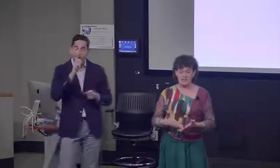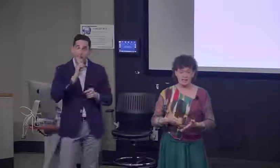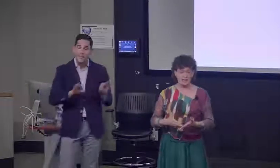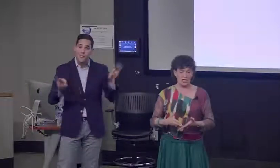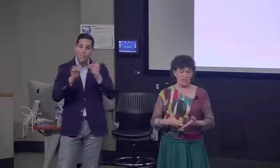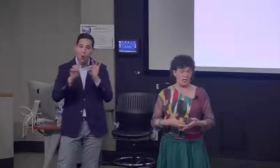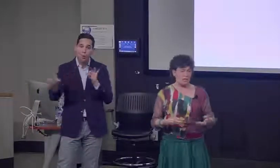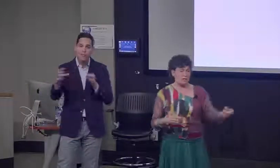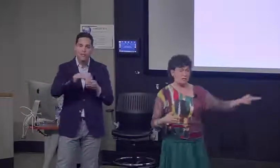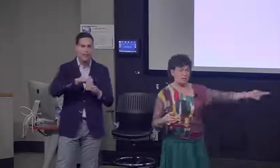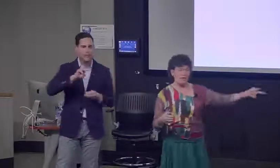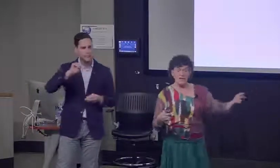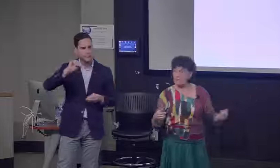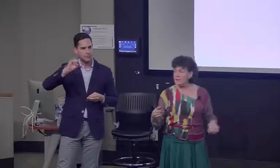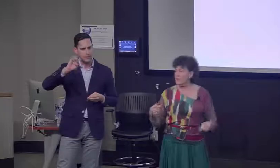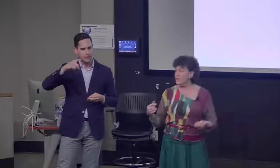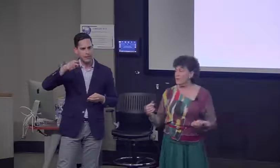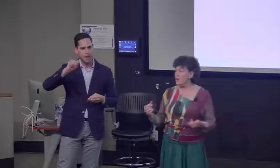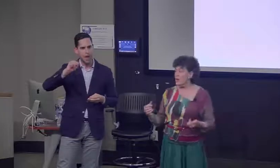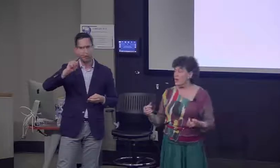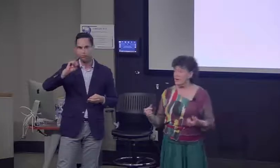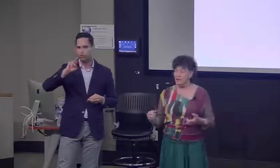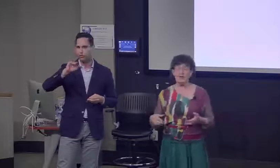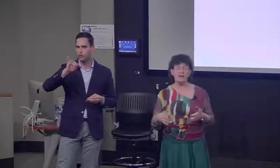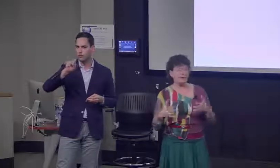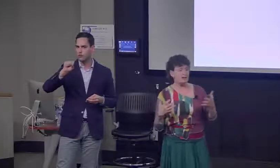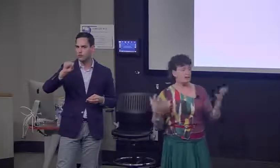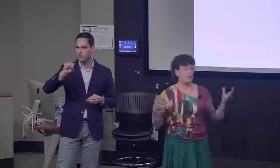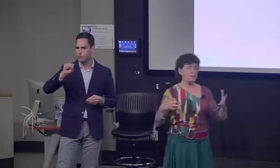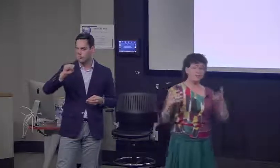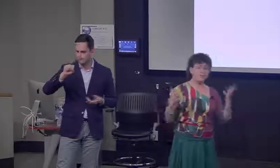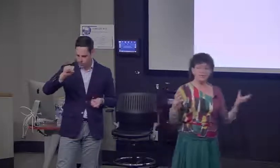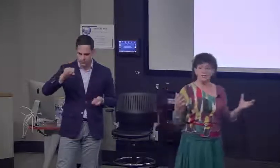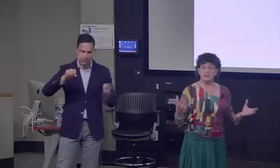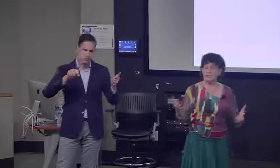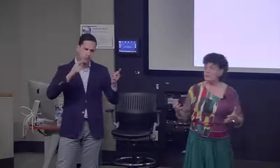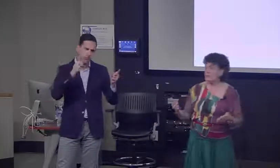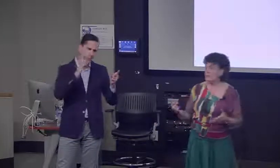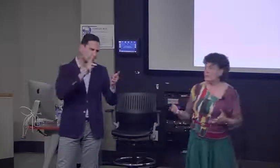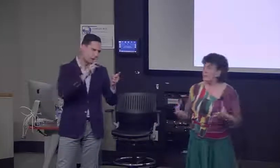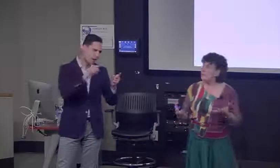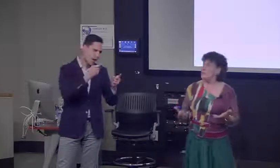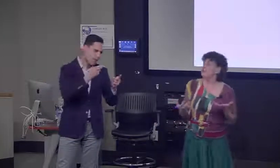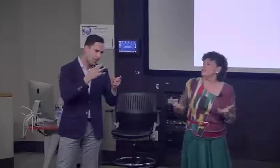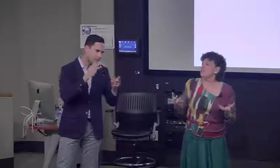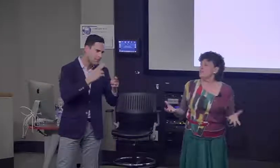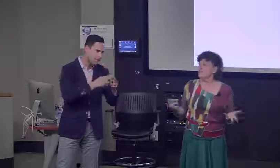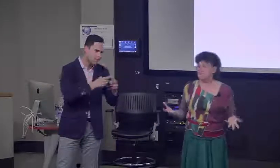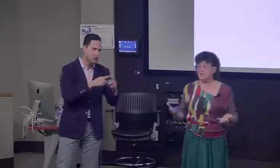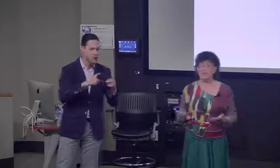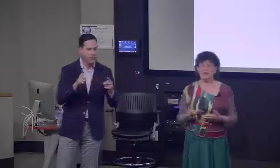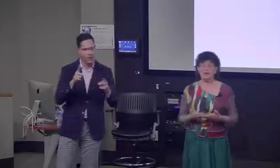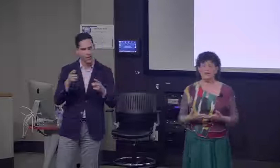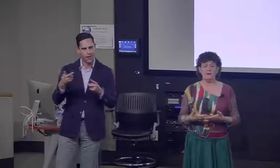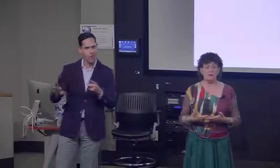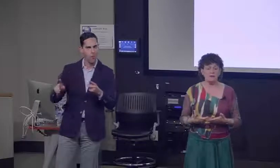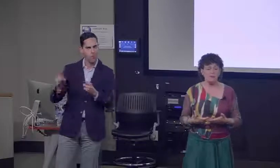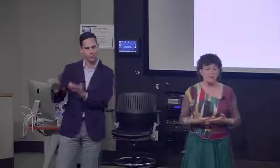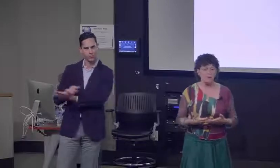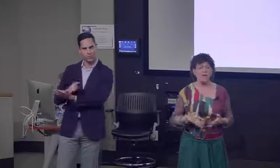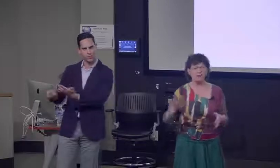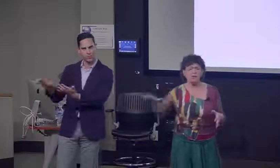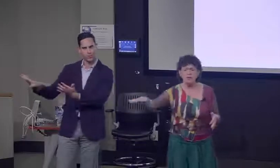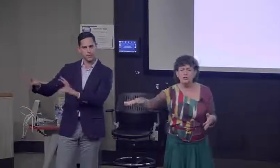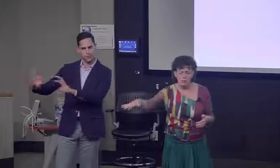in this chain. Because as Kathy pointed out, and I don't want to slam any particular group, but it's pediatricians I have heard who